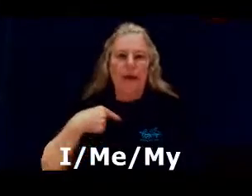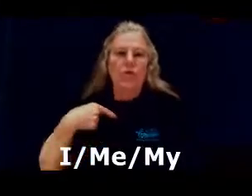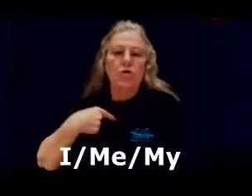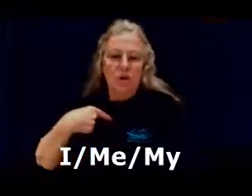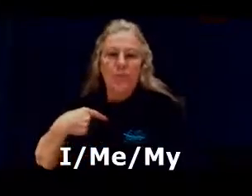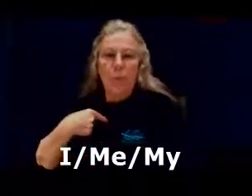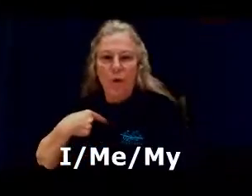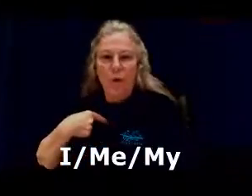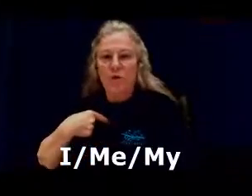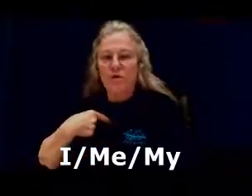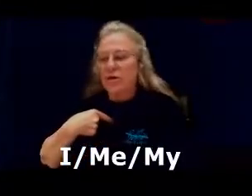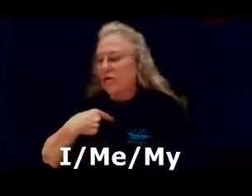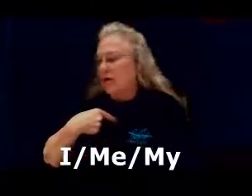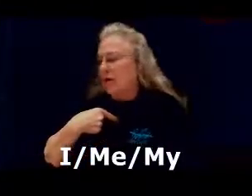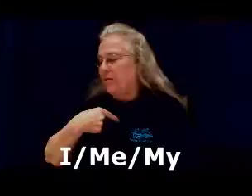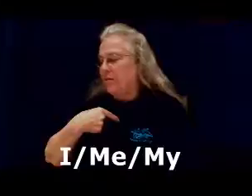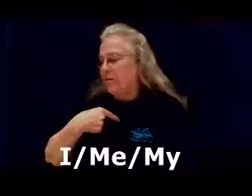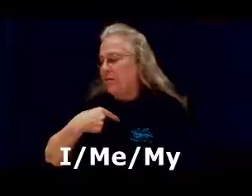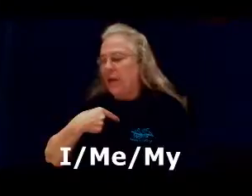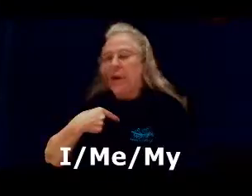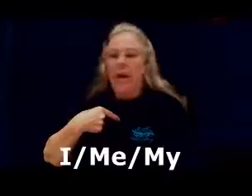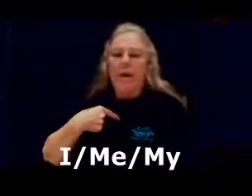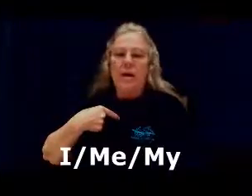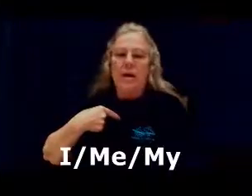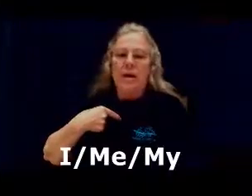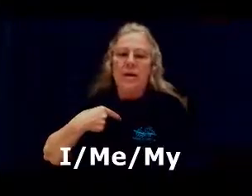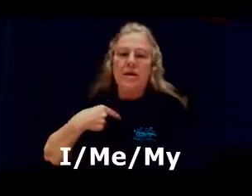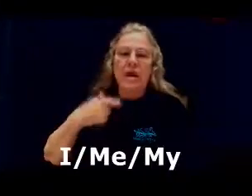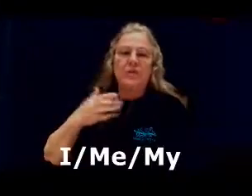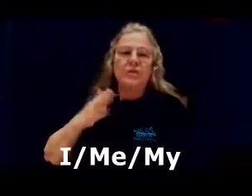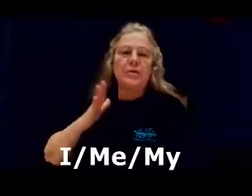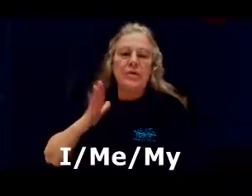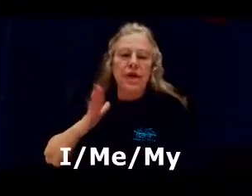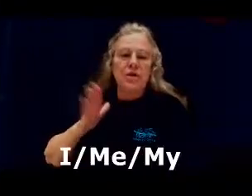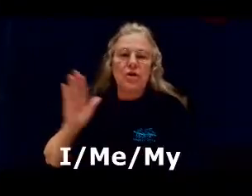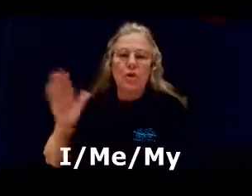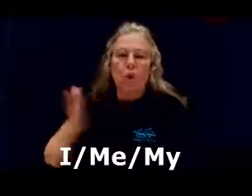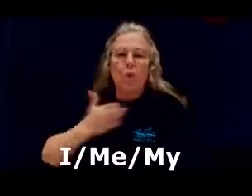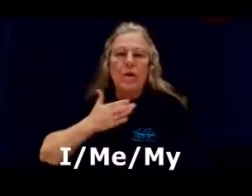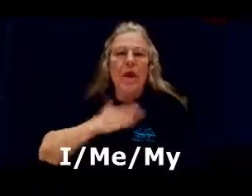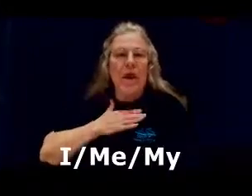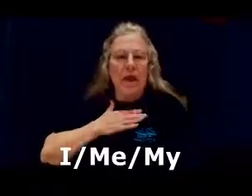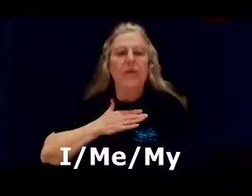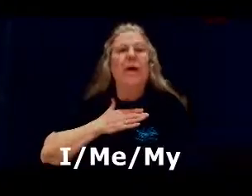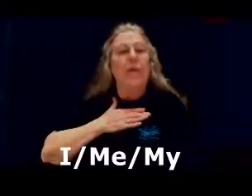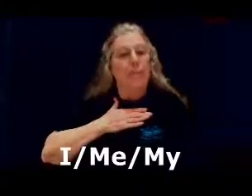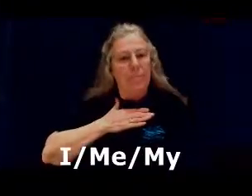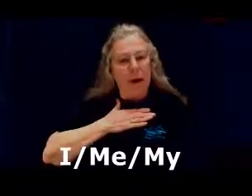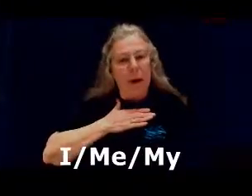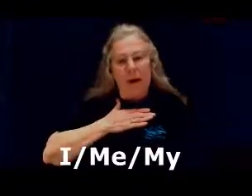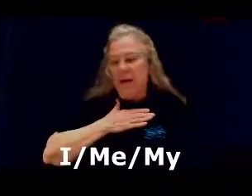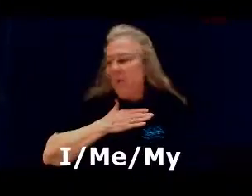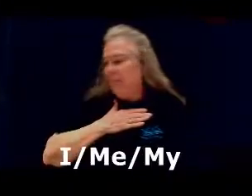you're just pointing to yourself. Anytime it's possession, open hand, my.